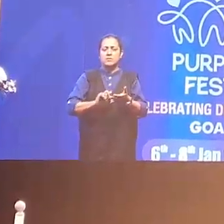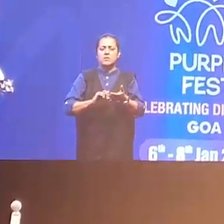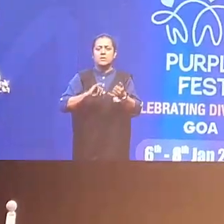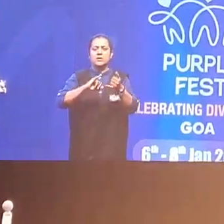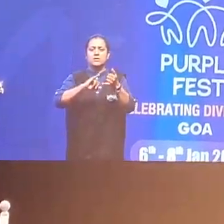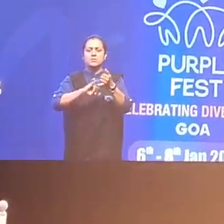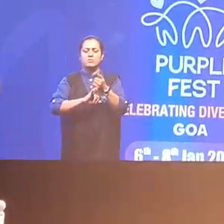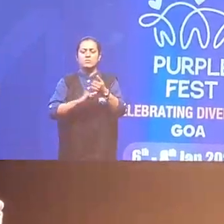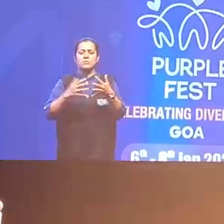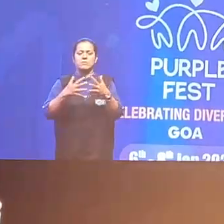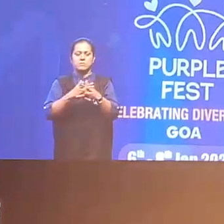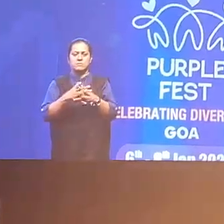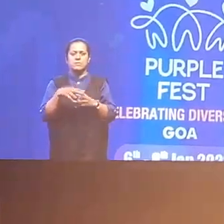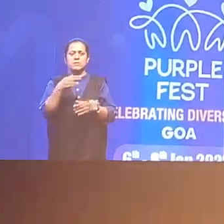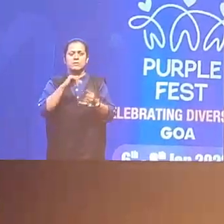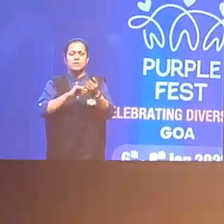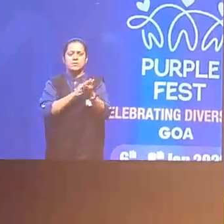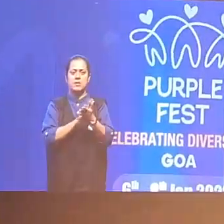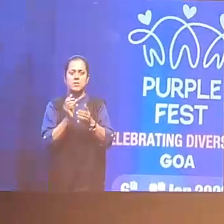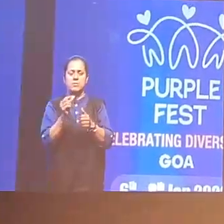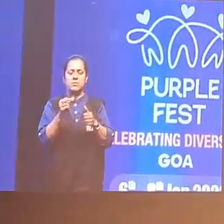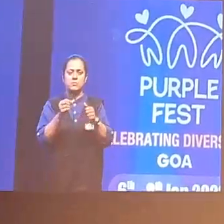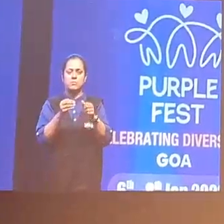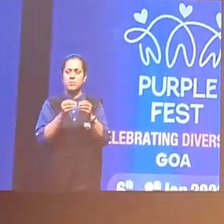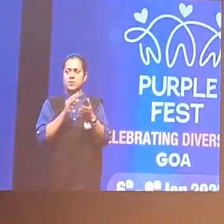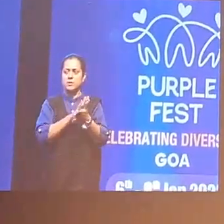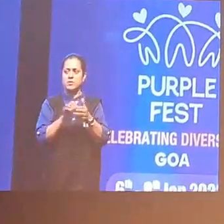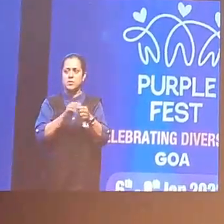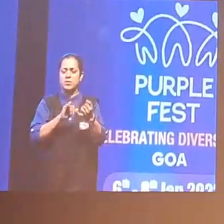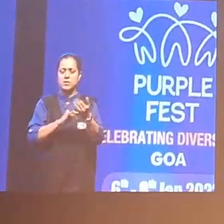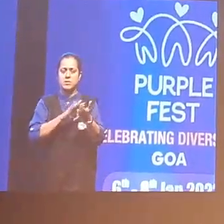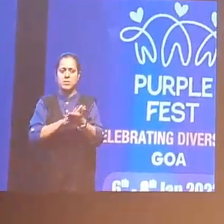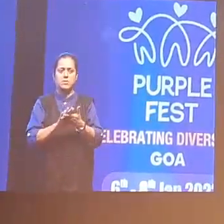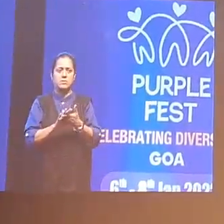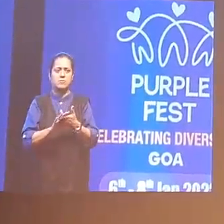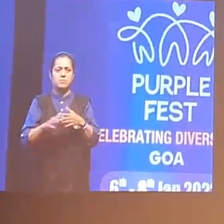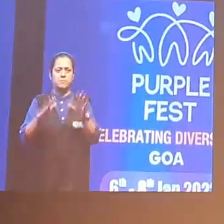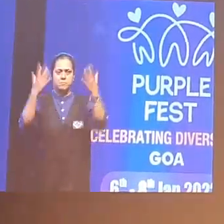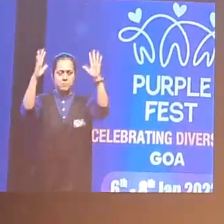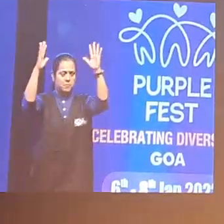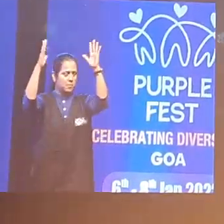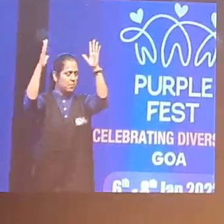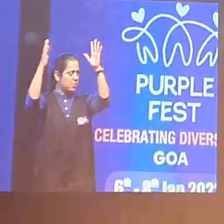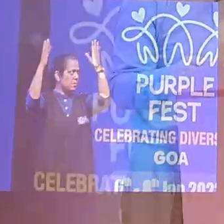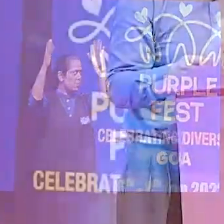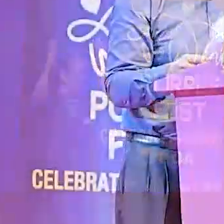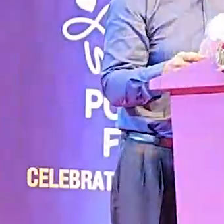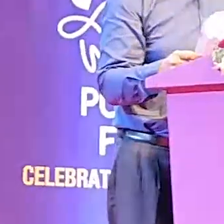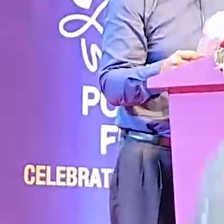Sri Subhash Chandra, who will read out the message of the Prime Minister. Please give him a big round of applause.